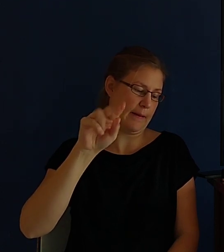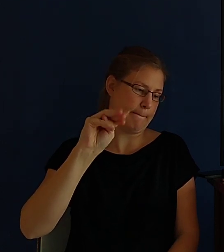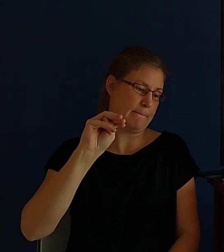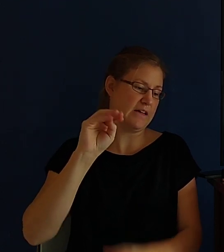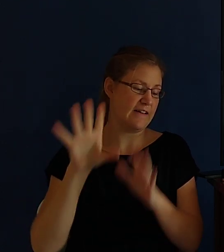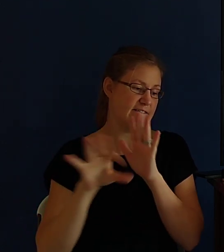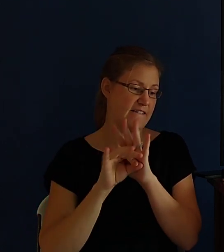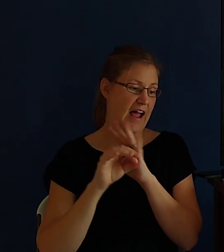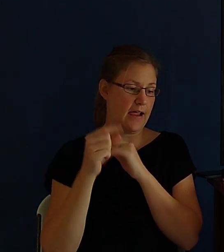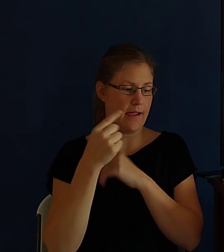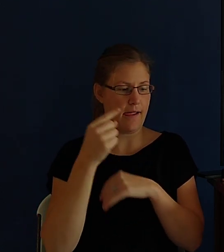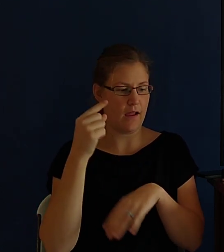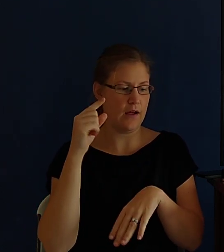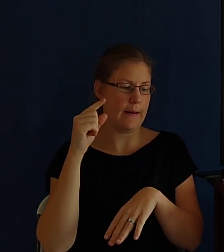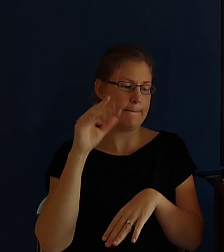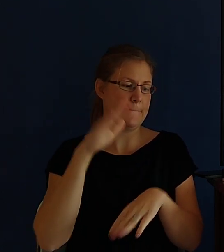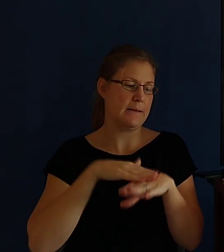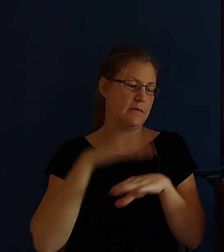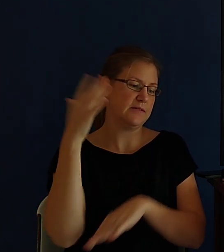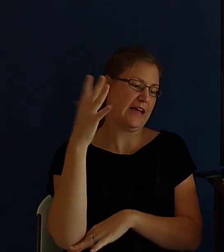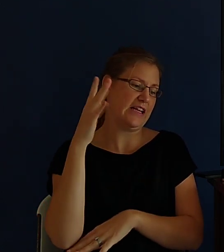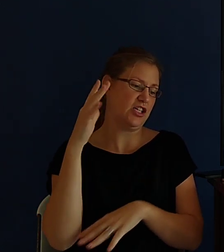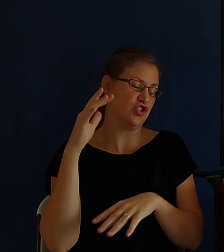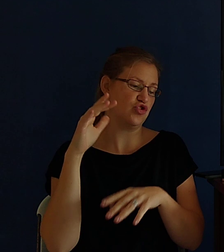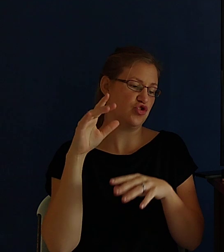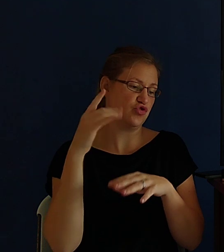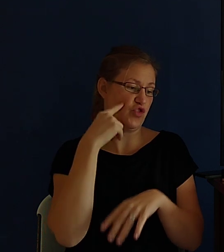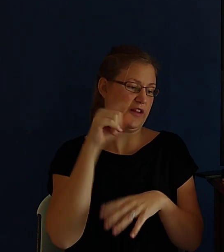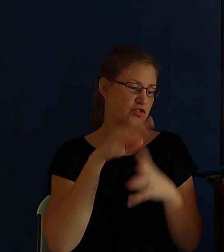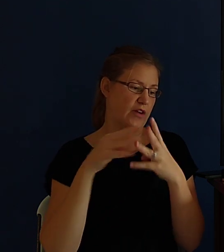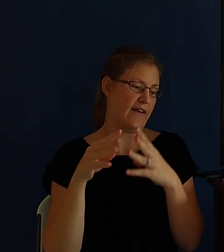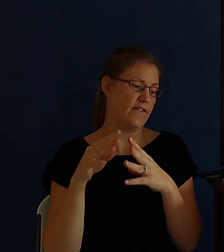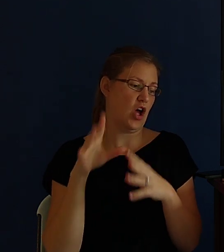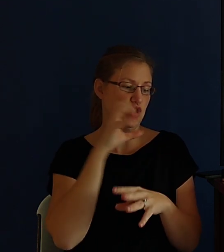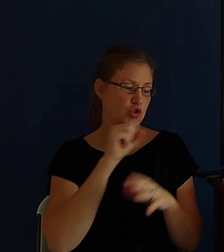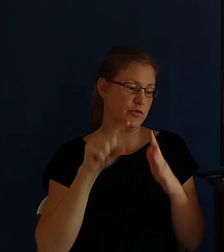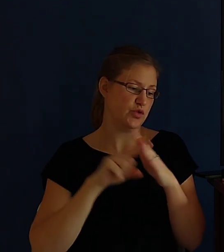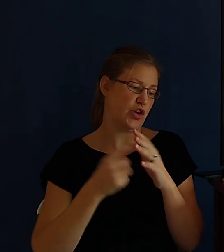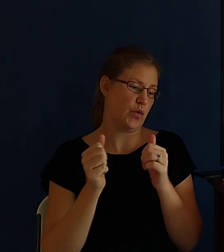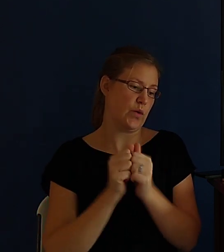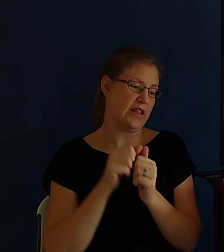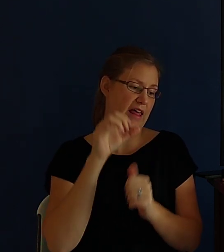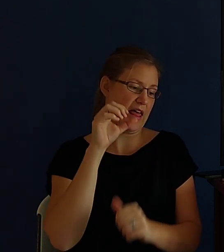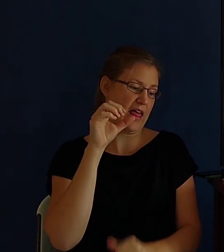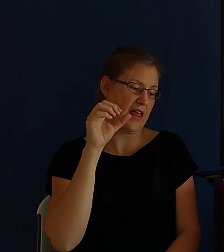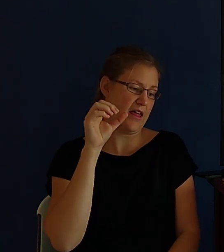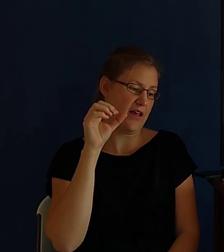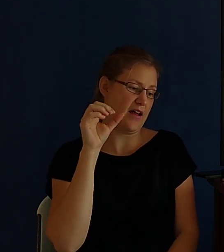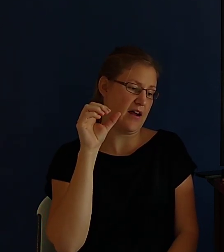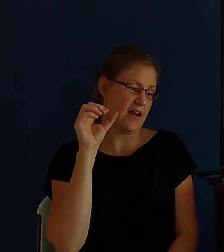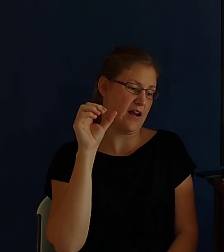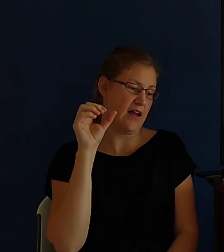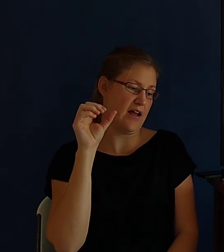start vertex S here is 1. So let's see,